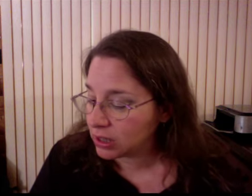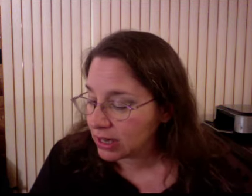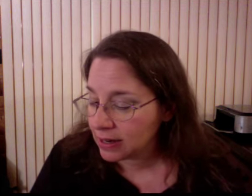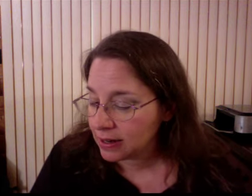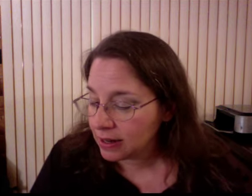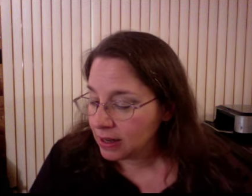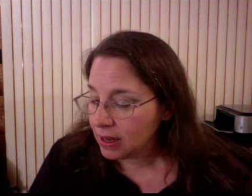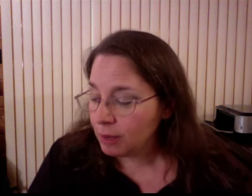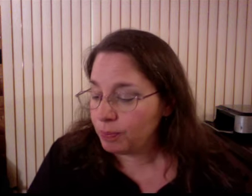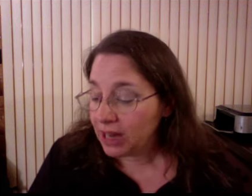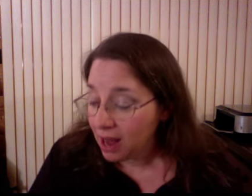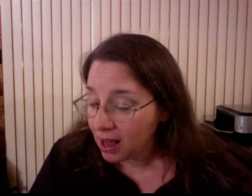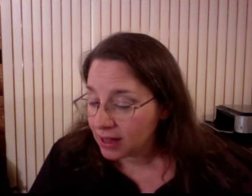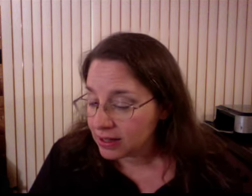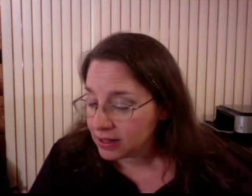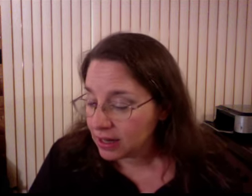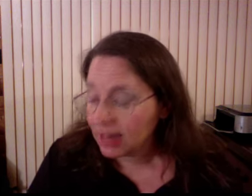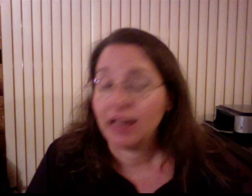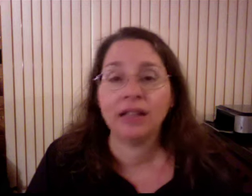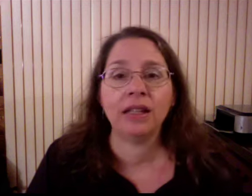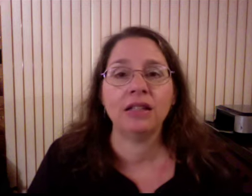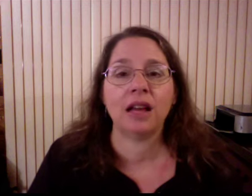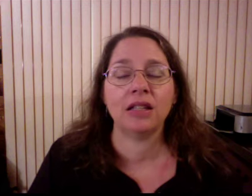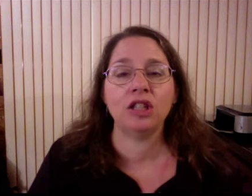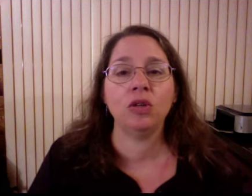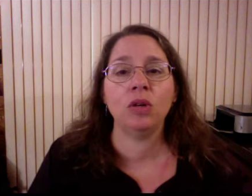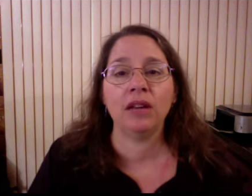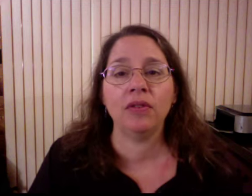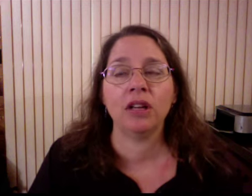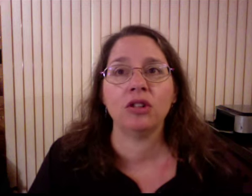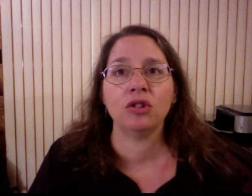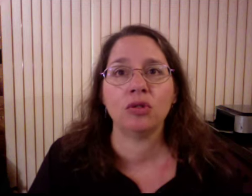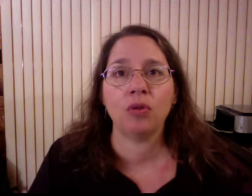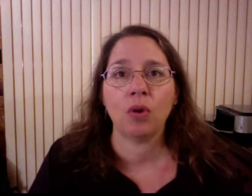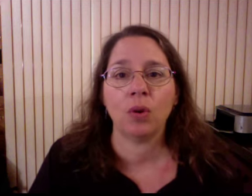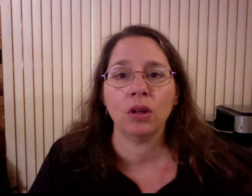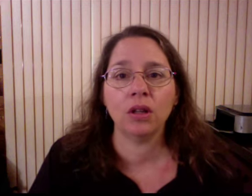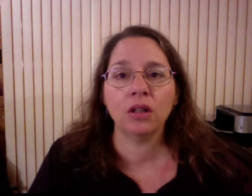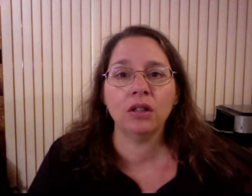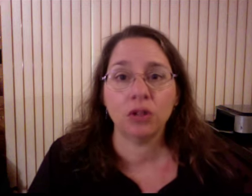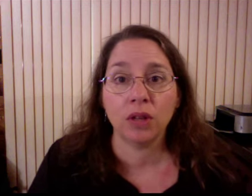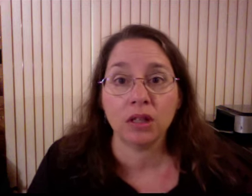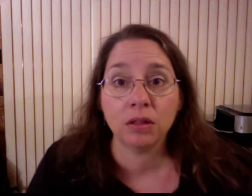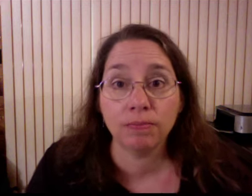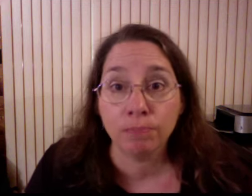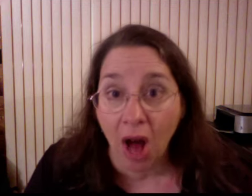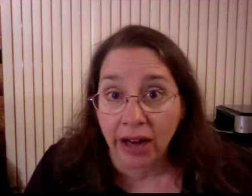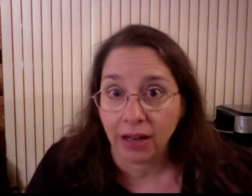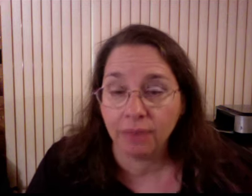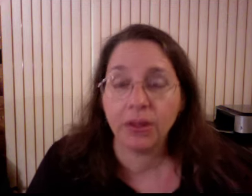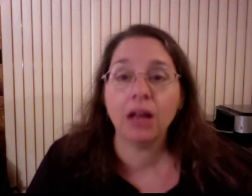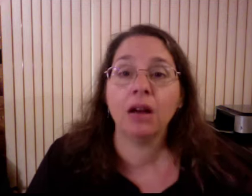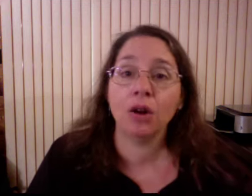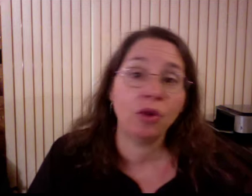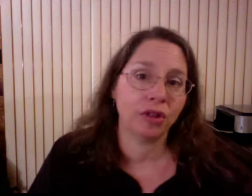sin because it leads us to give control to the body over the